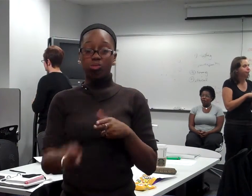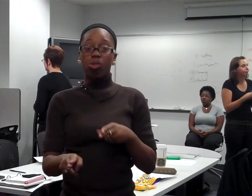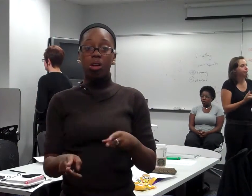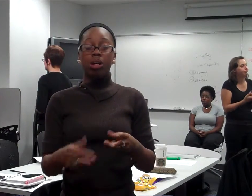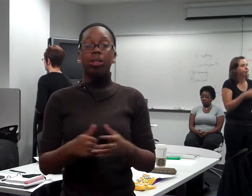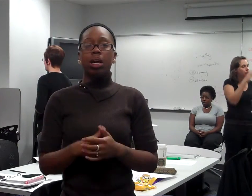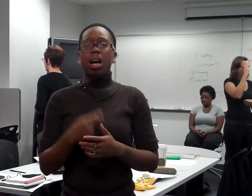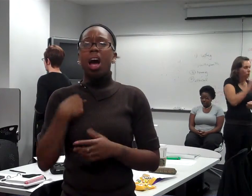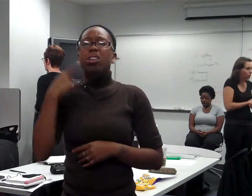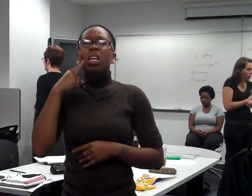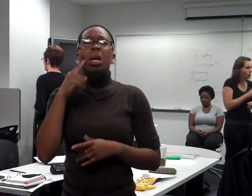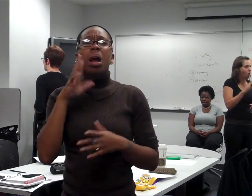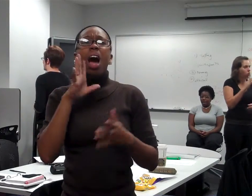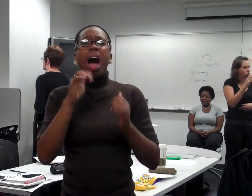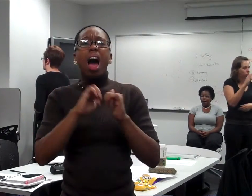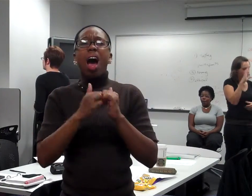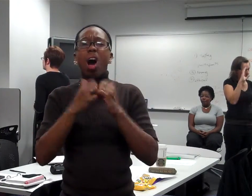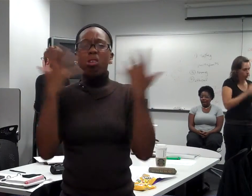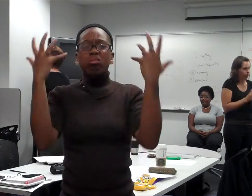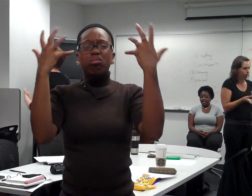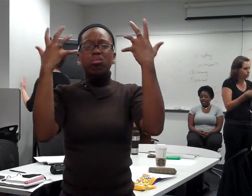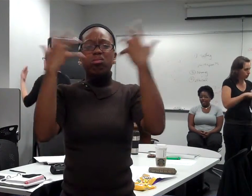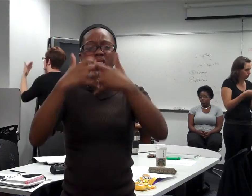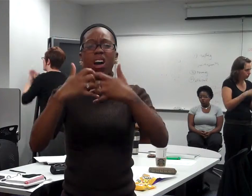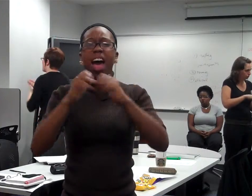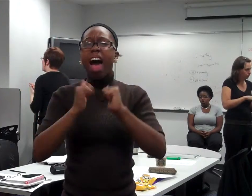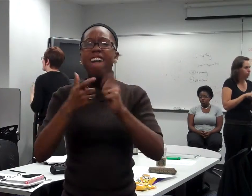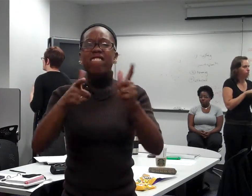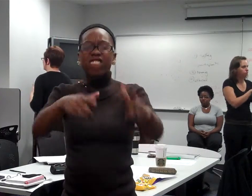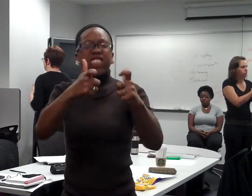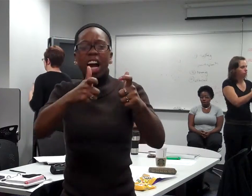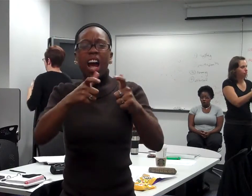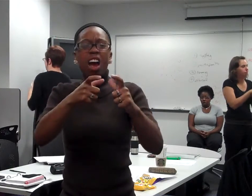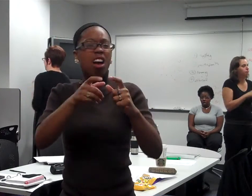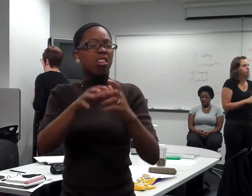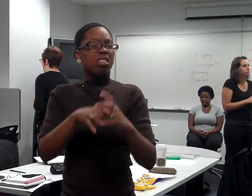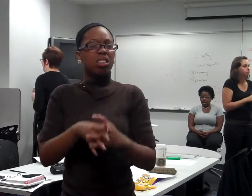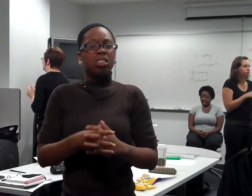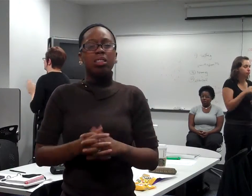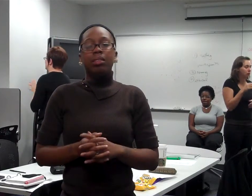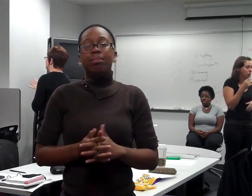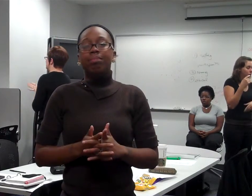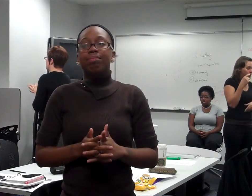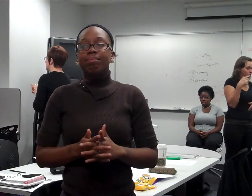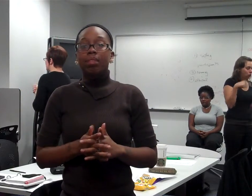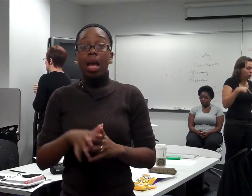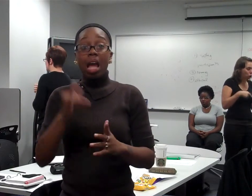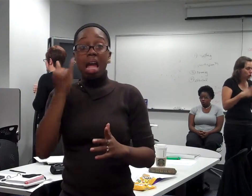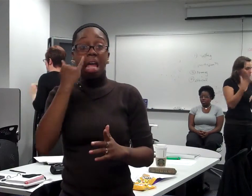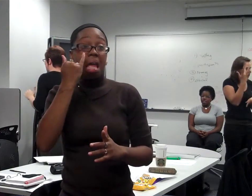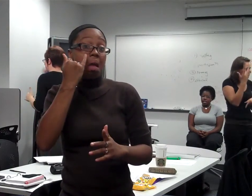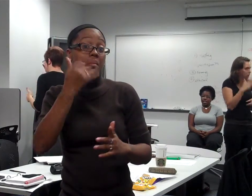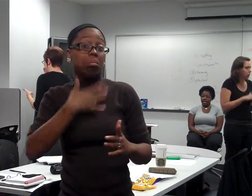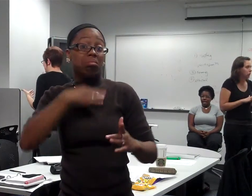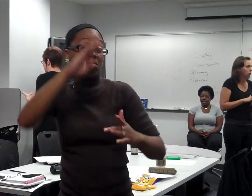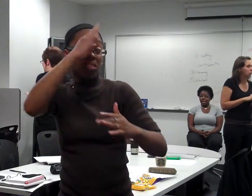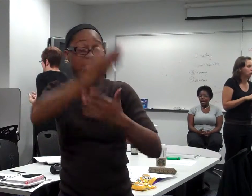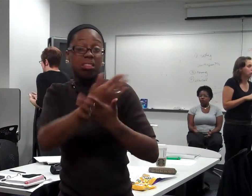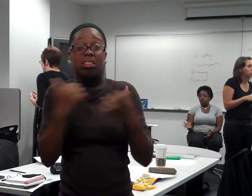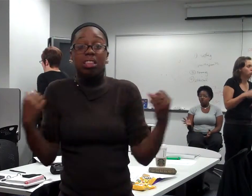how dark it was in there and how fast that roller coaster must have been going. And if my son was scared or sticking his hands out of